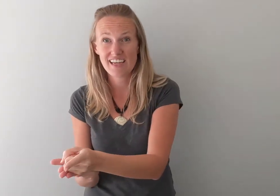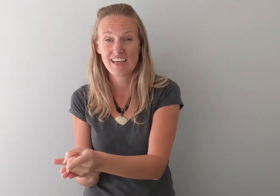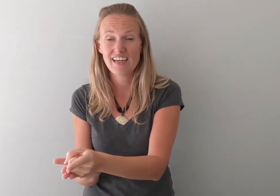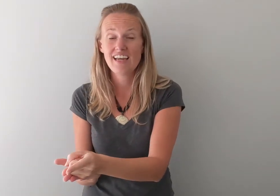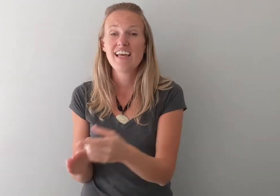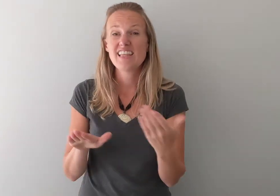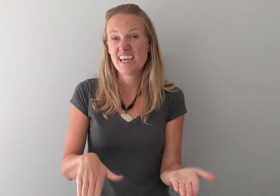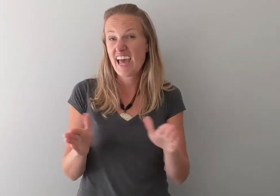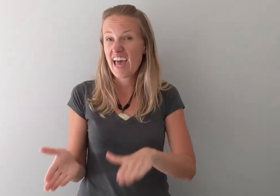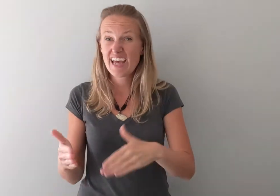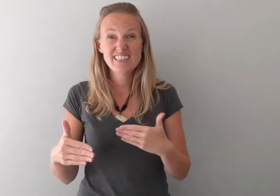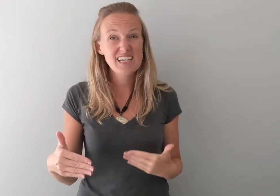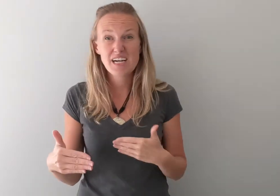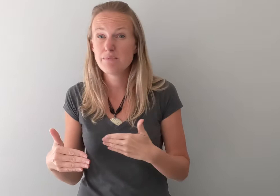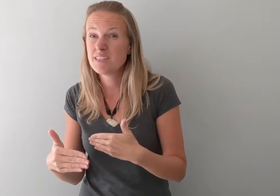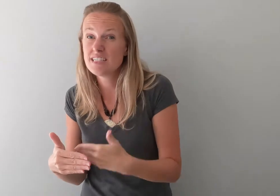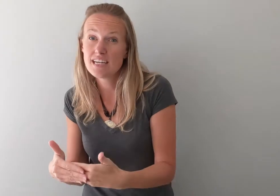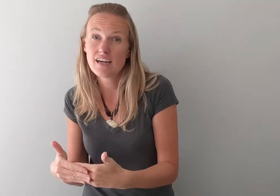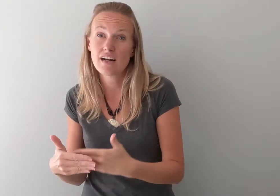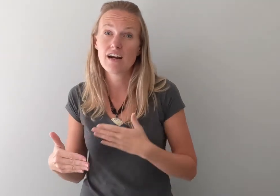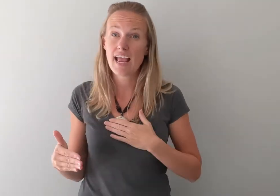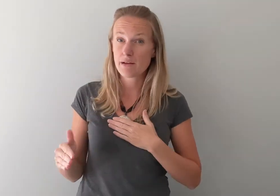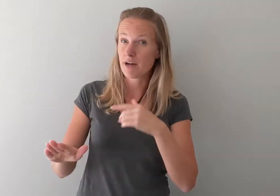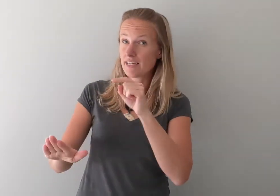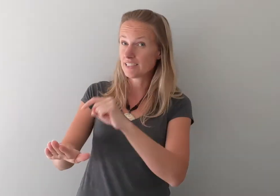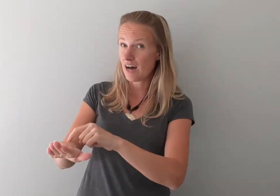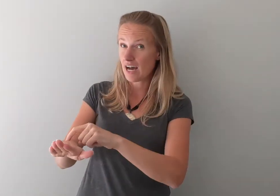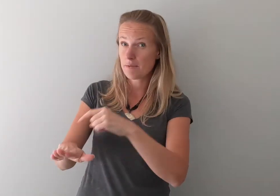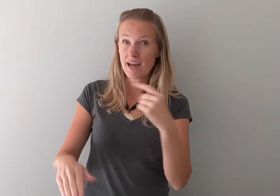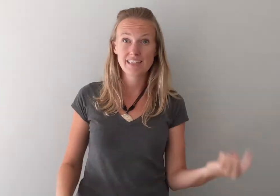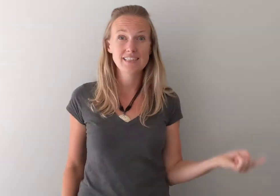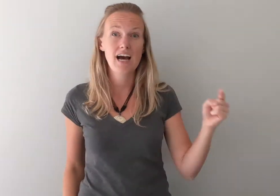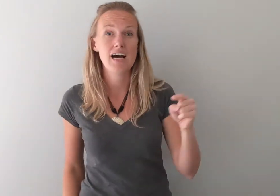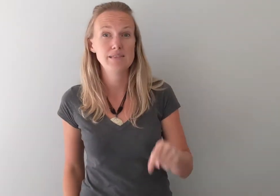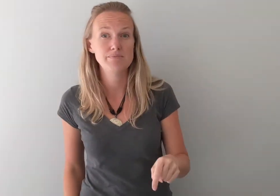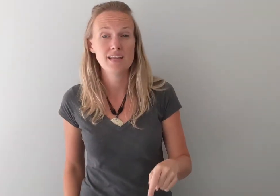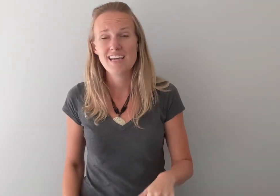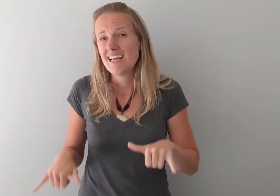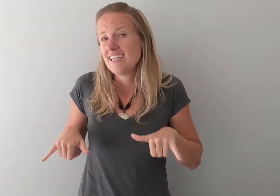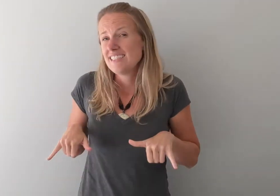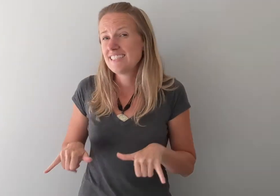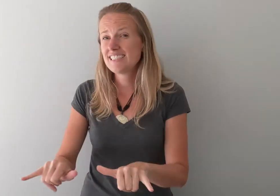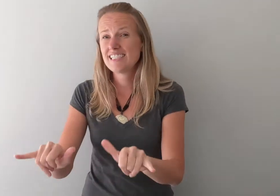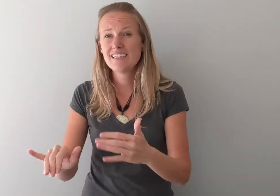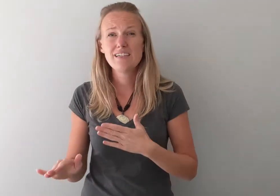failing, the end comes near and my time has come. Still